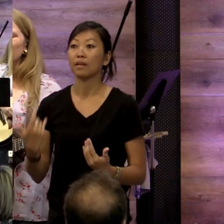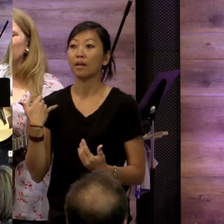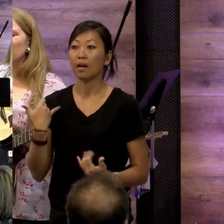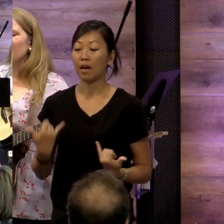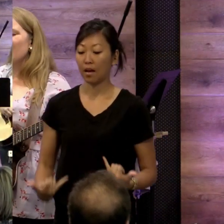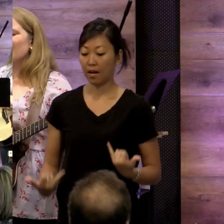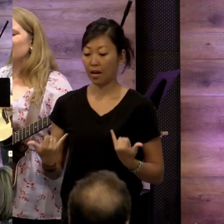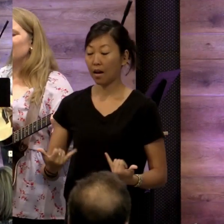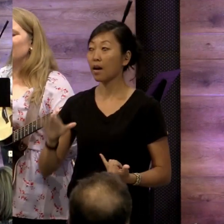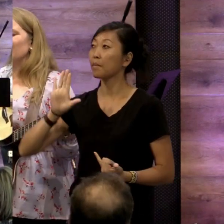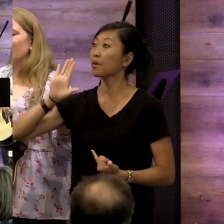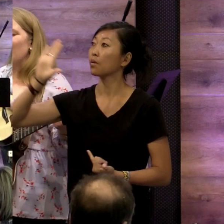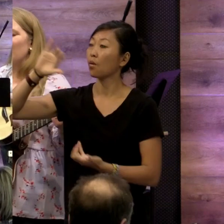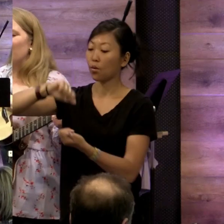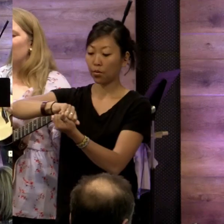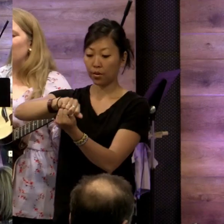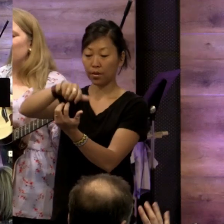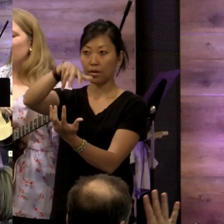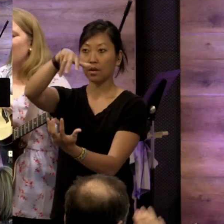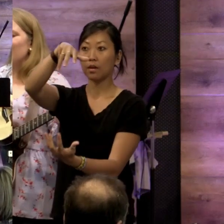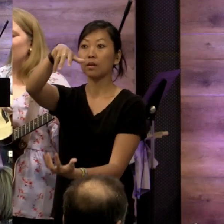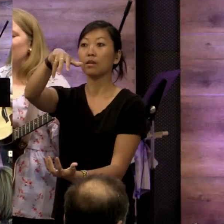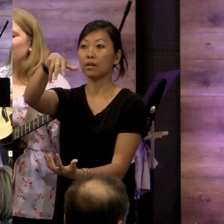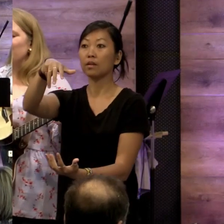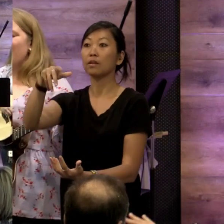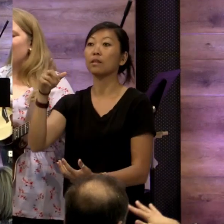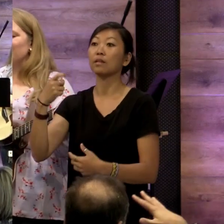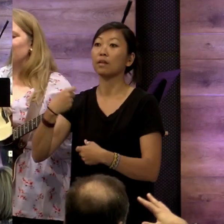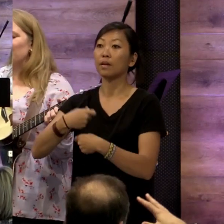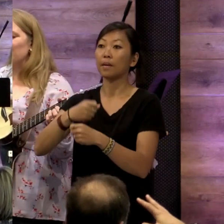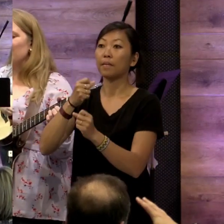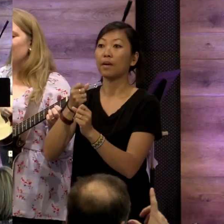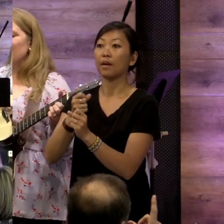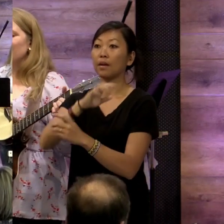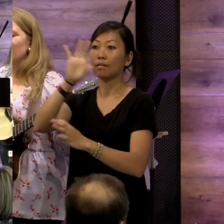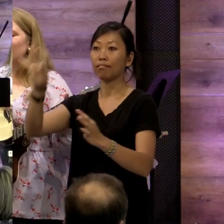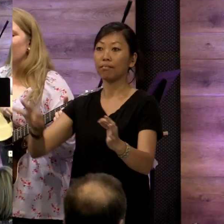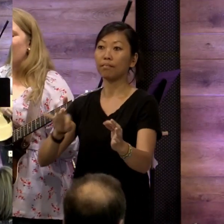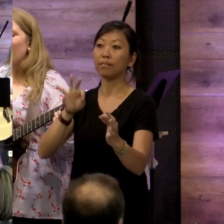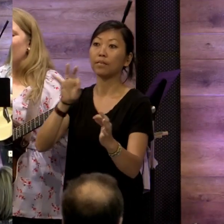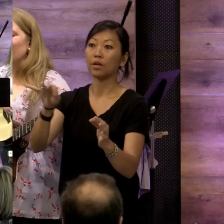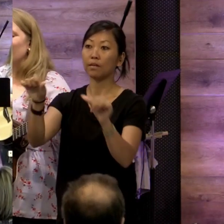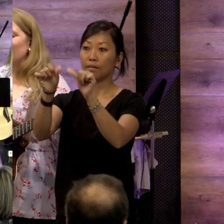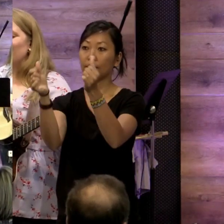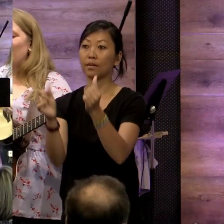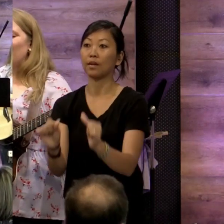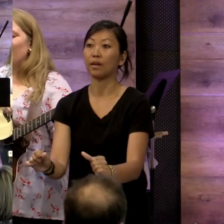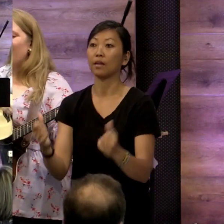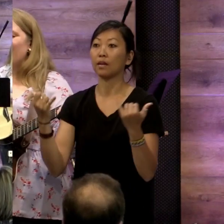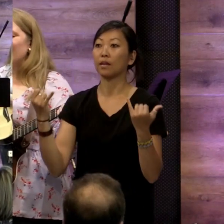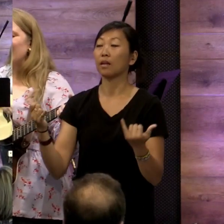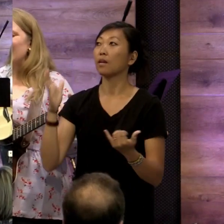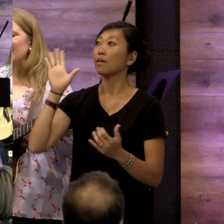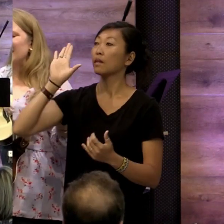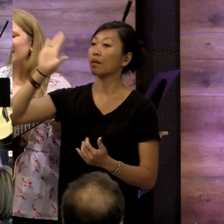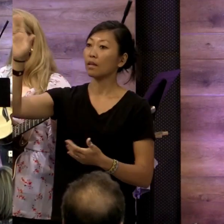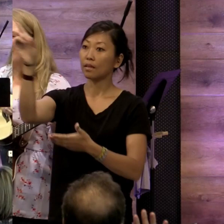his creation, the maker's masterpiece. In all that